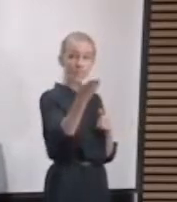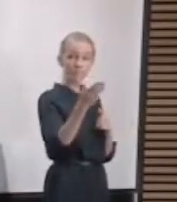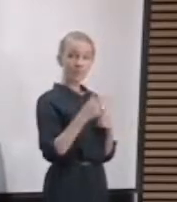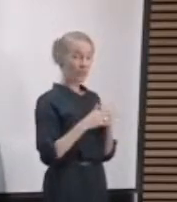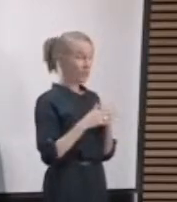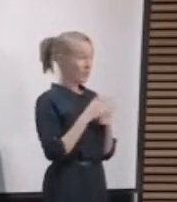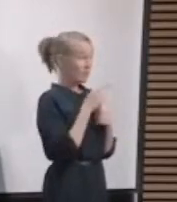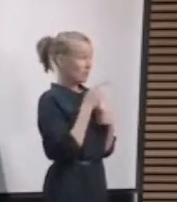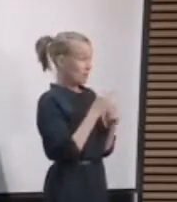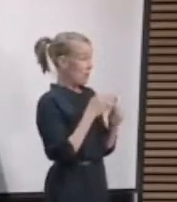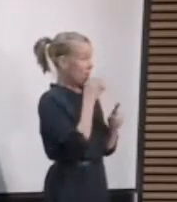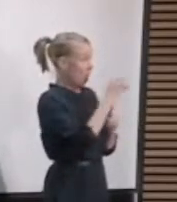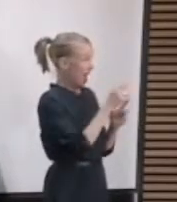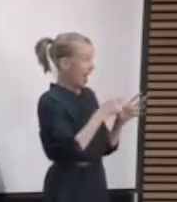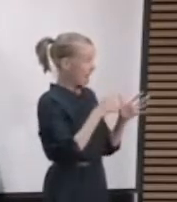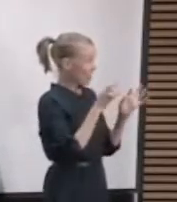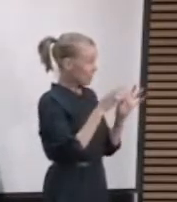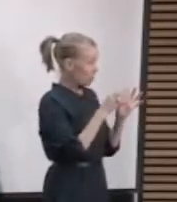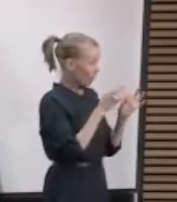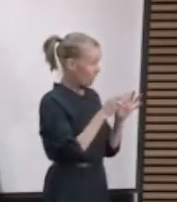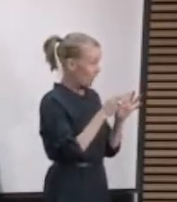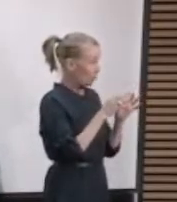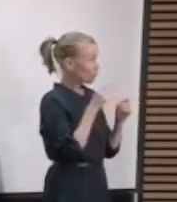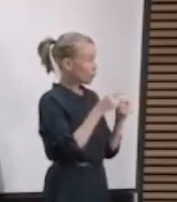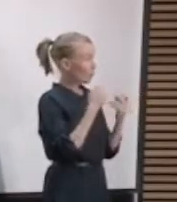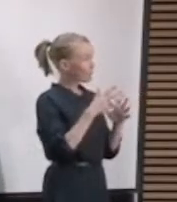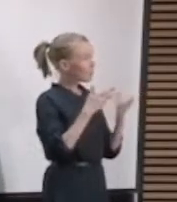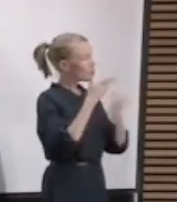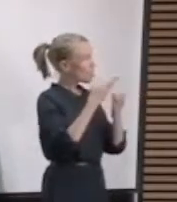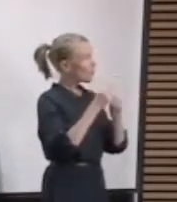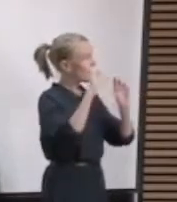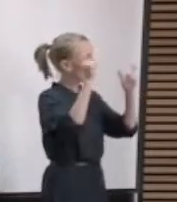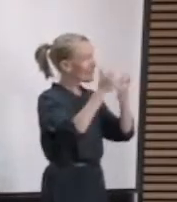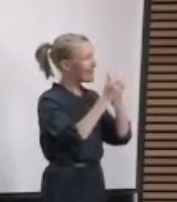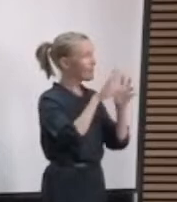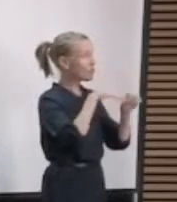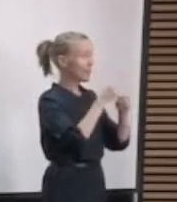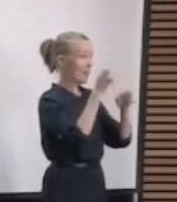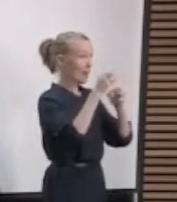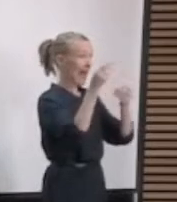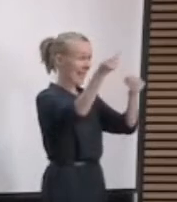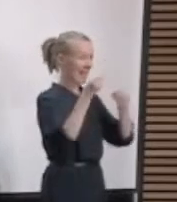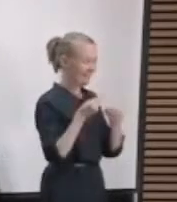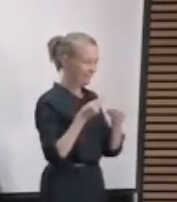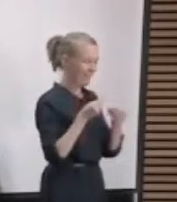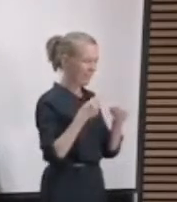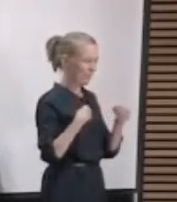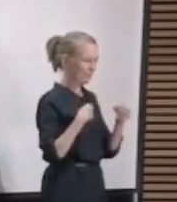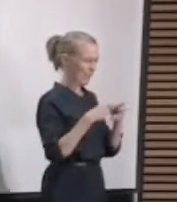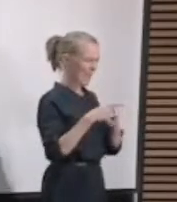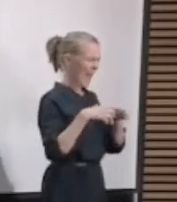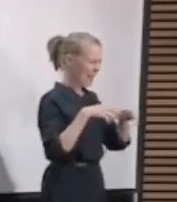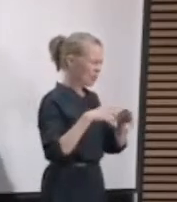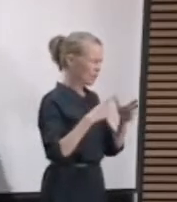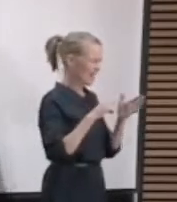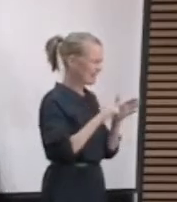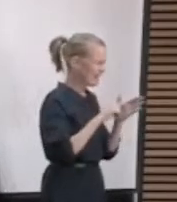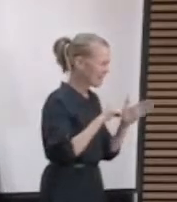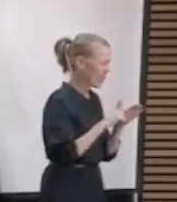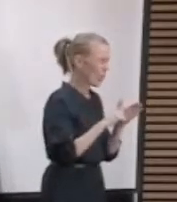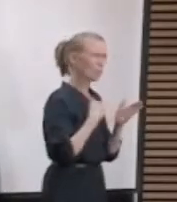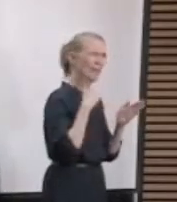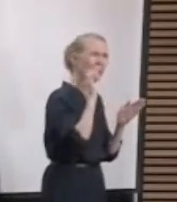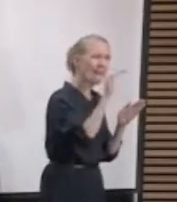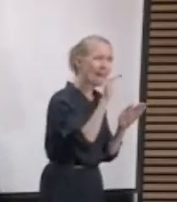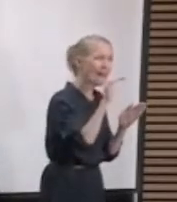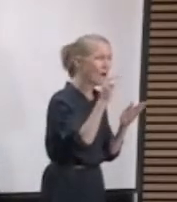were struggling to implement this strategy as quickly or as comprehensively as they would have liked? Well, I don't get to raise with Cabinet directly,